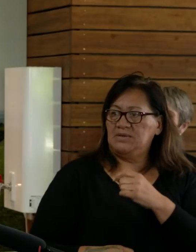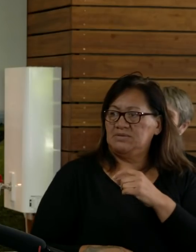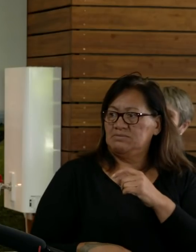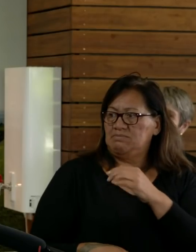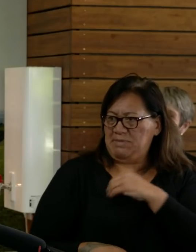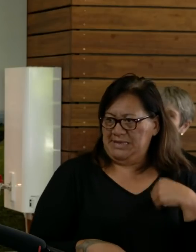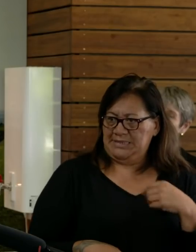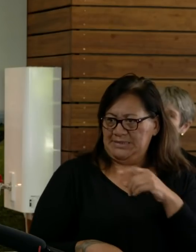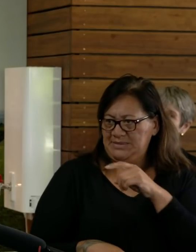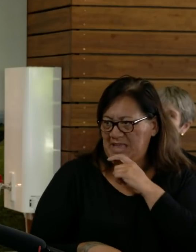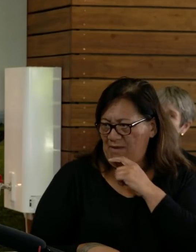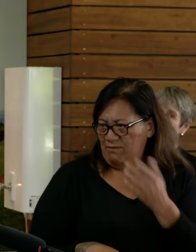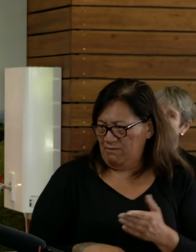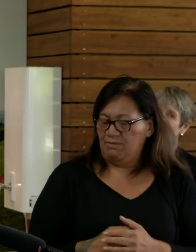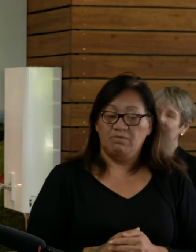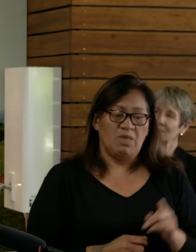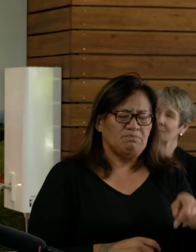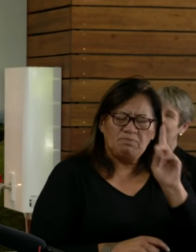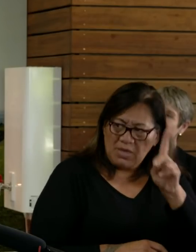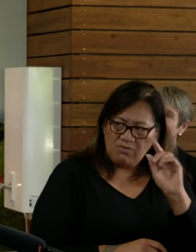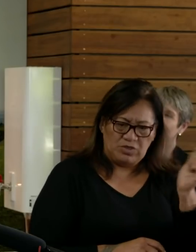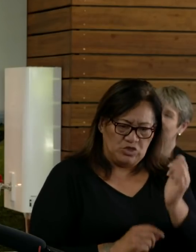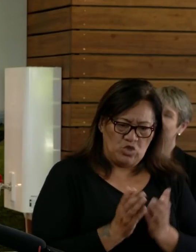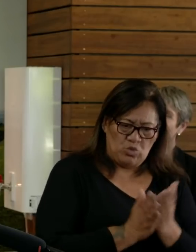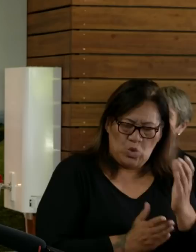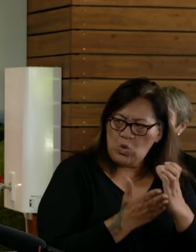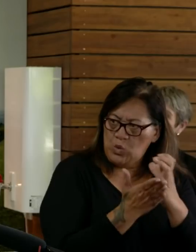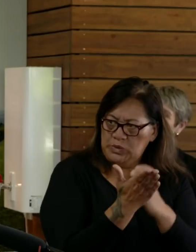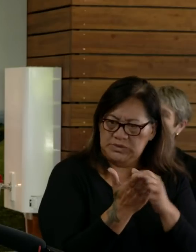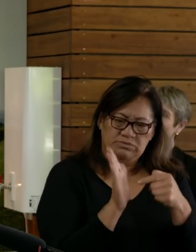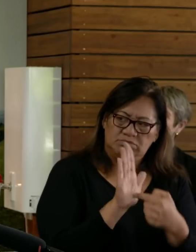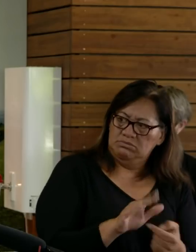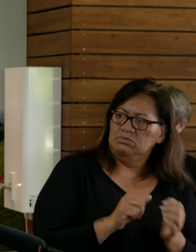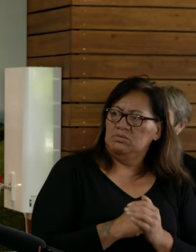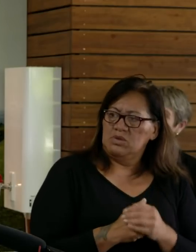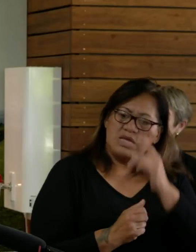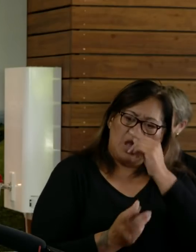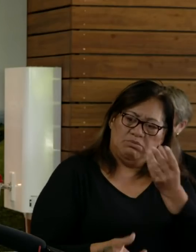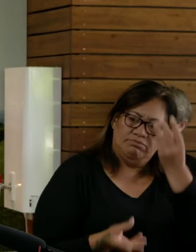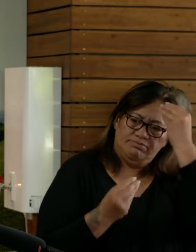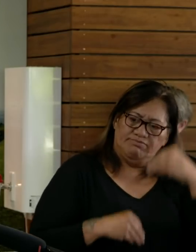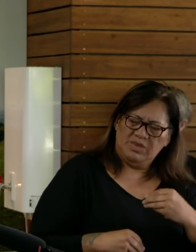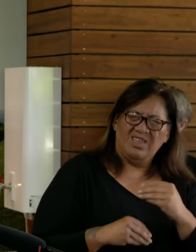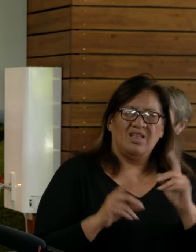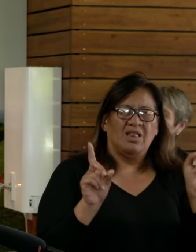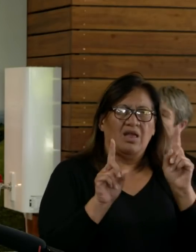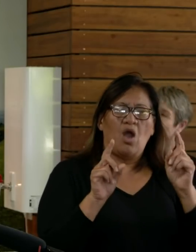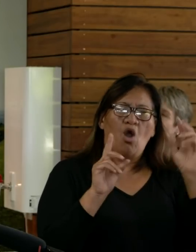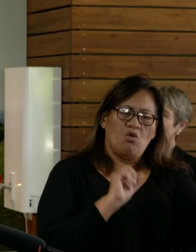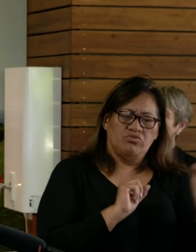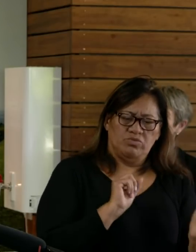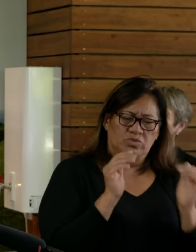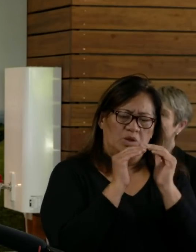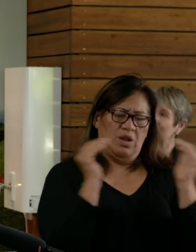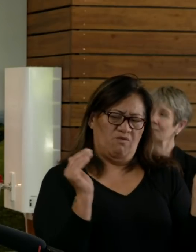through a coursing that we put them through so that they can attain what we would call an operational